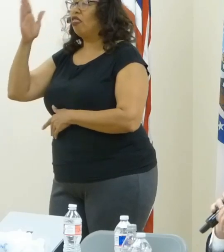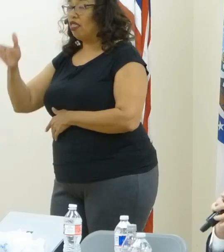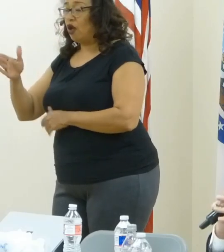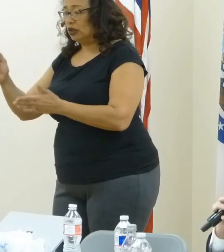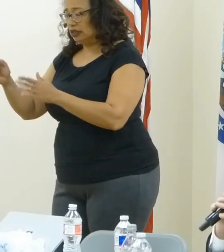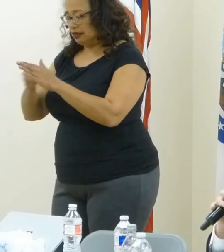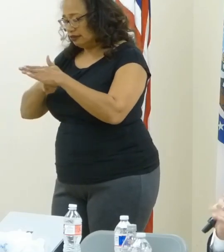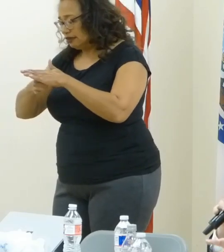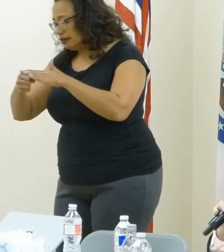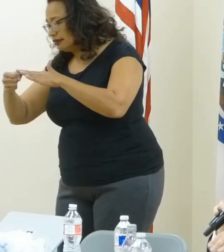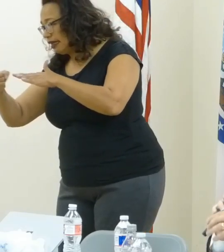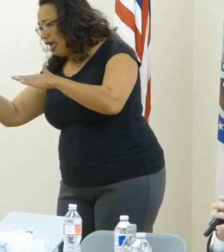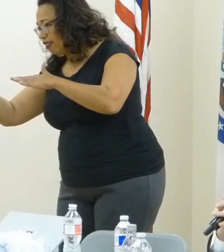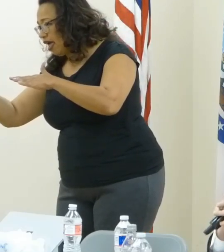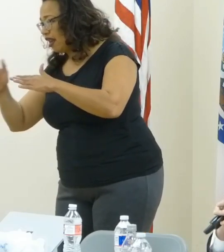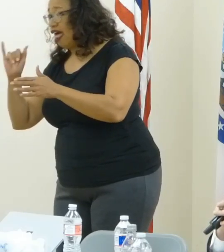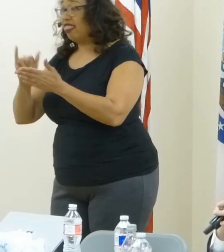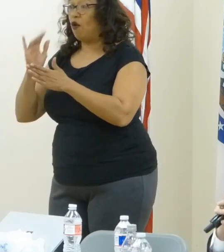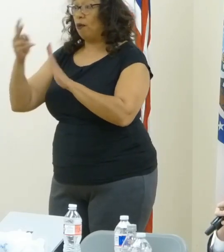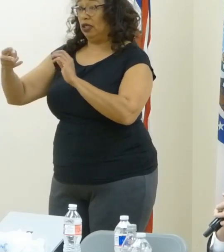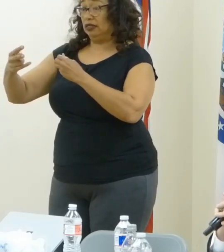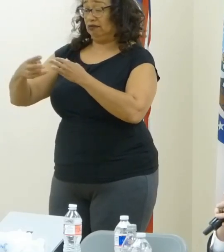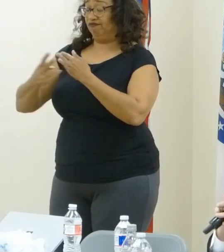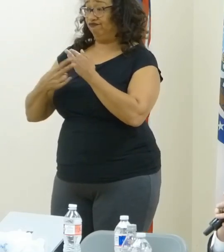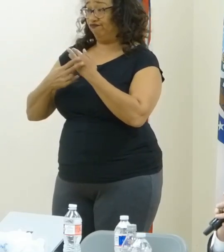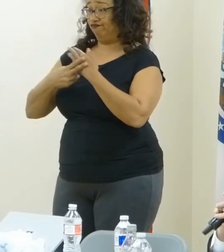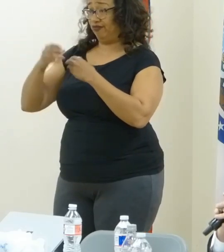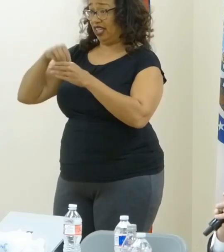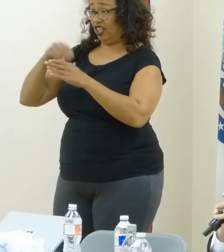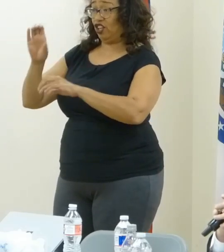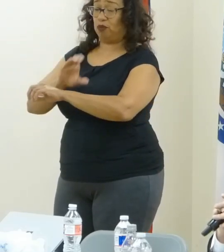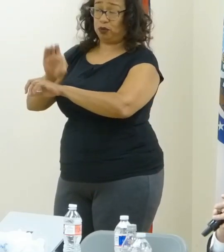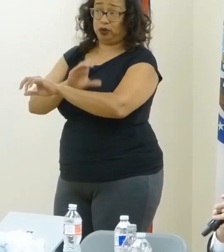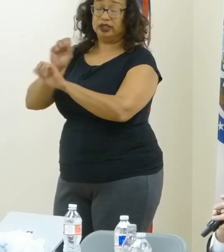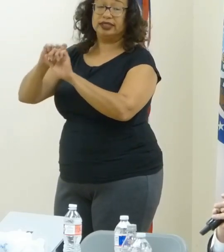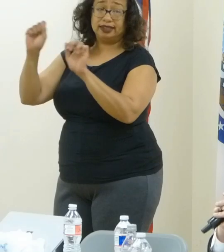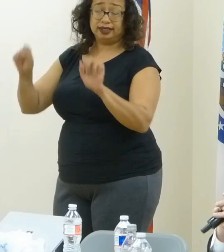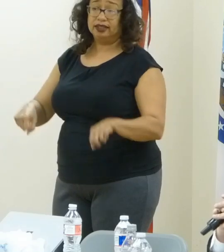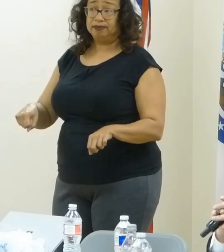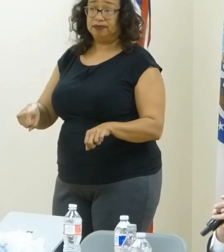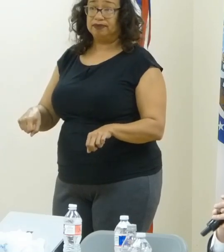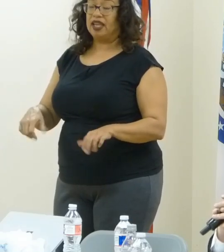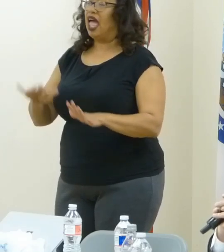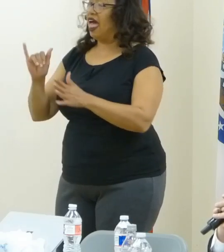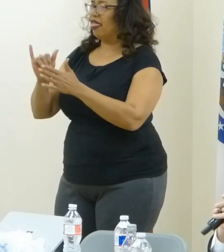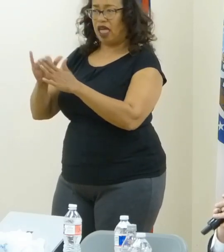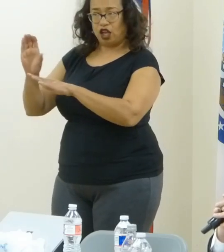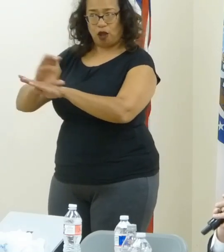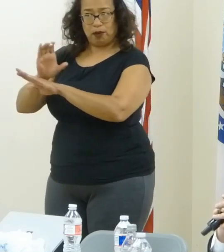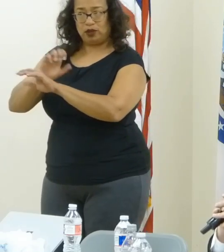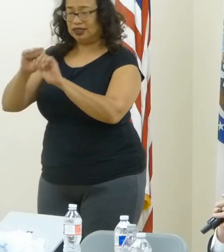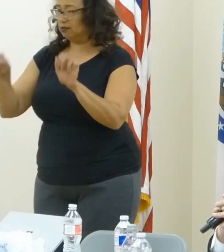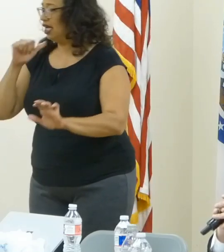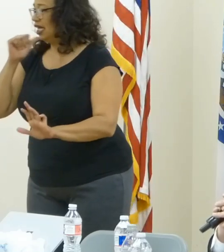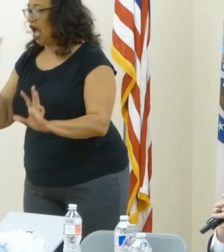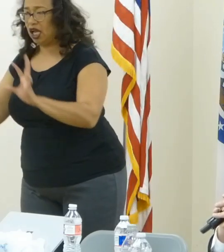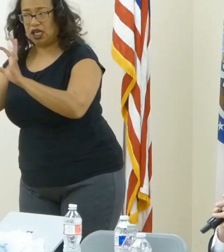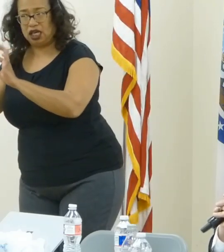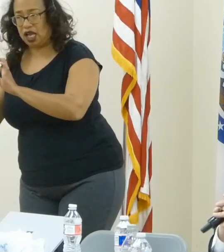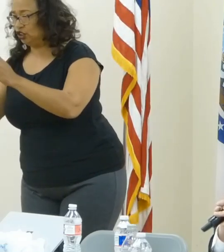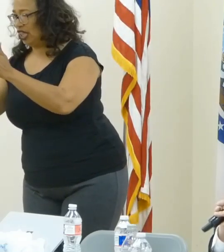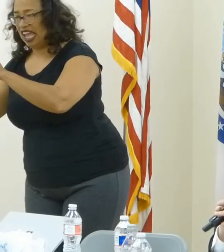information and that will be stored in a computer system that is offline, not connected to internet or anything like that, so